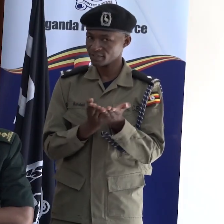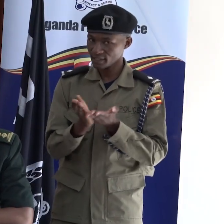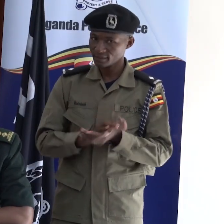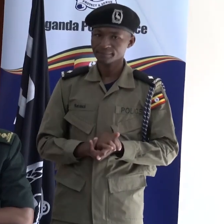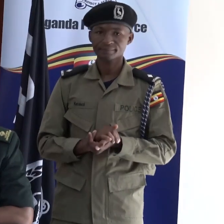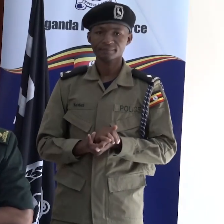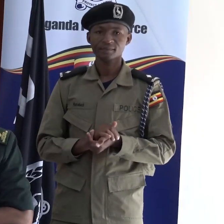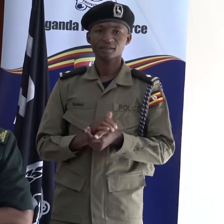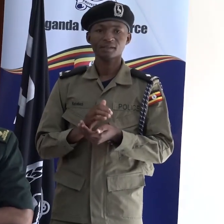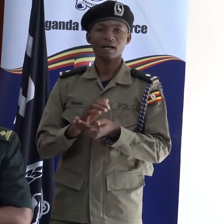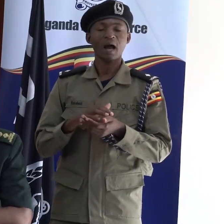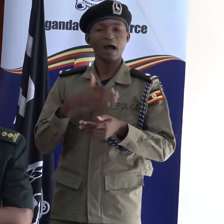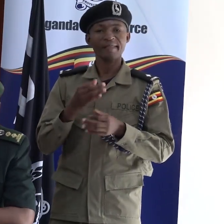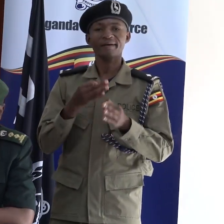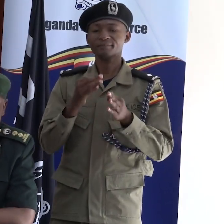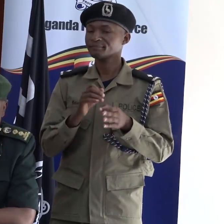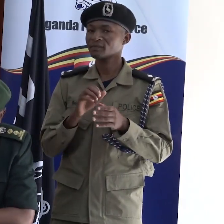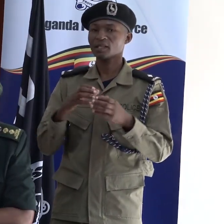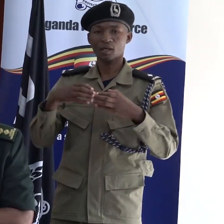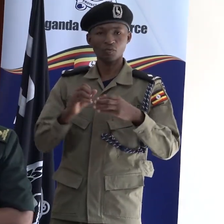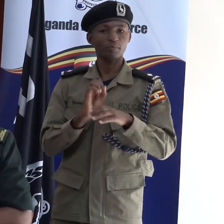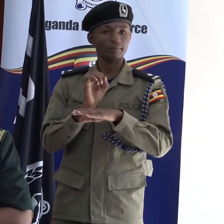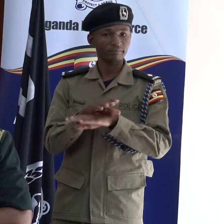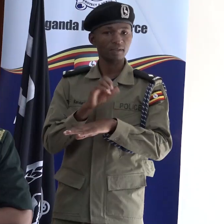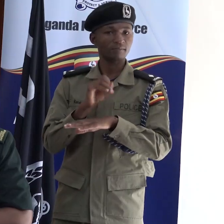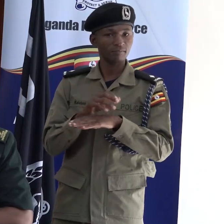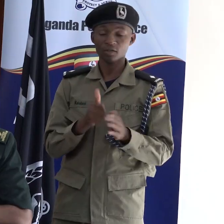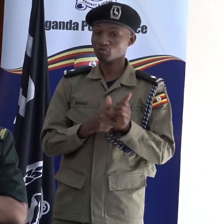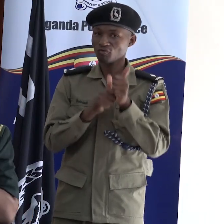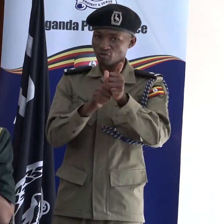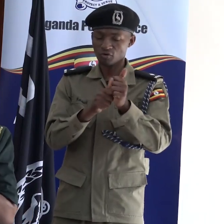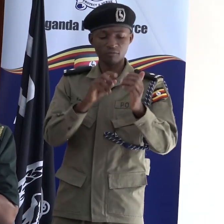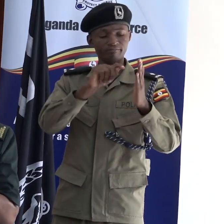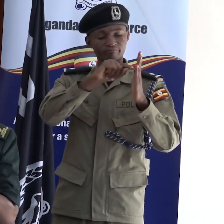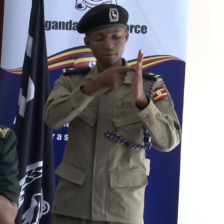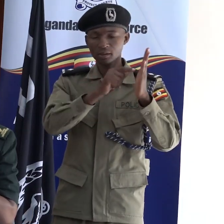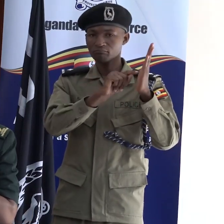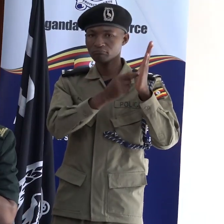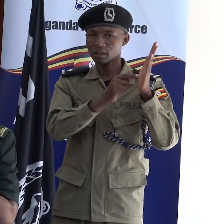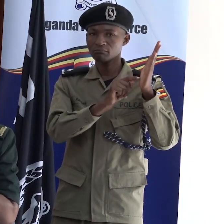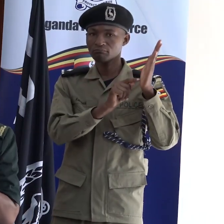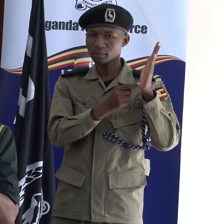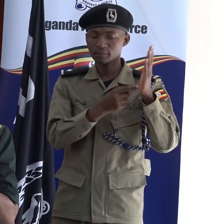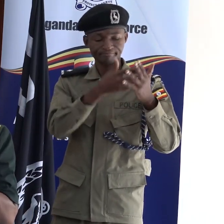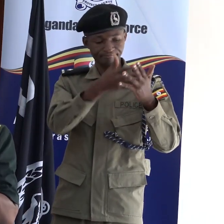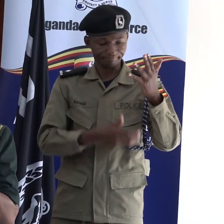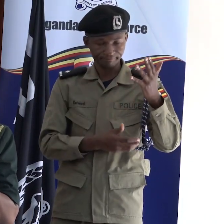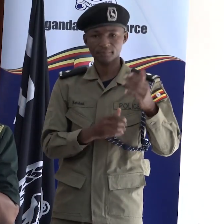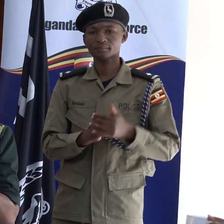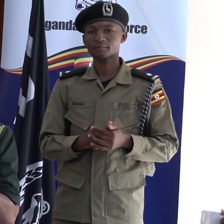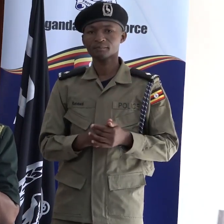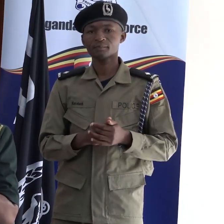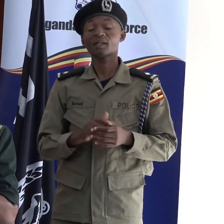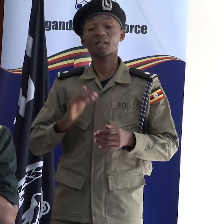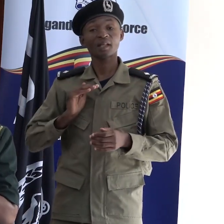they are subsequently advised to do the following. This is particularly to my brothers and sisters of